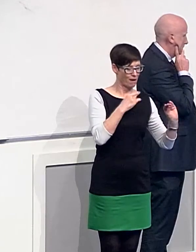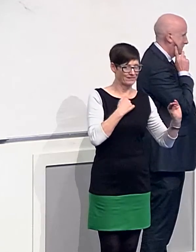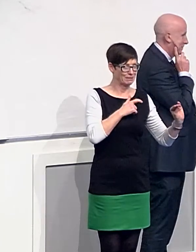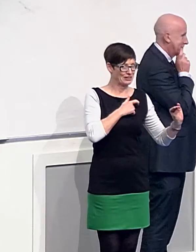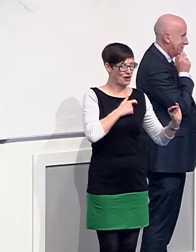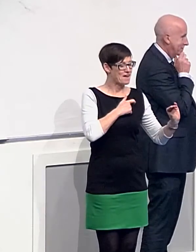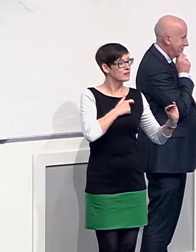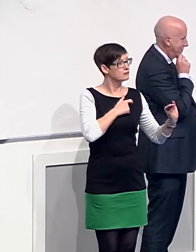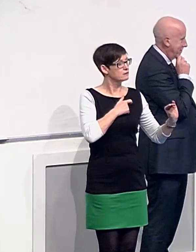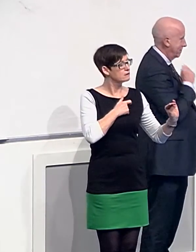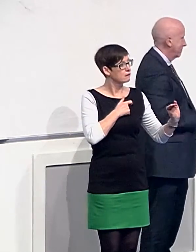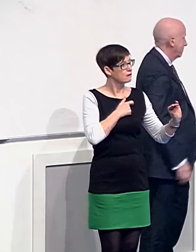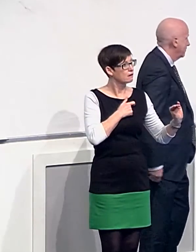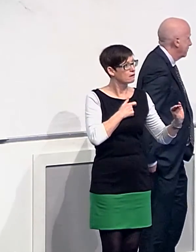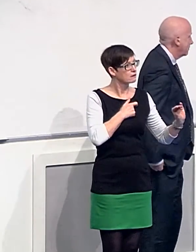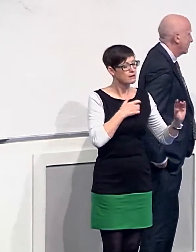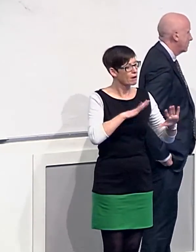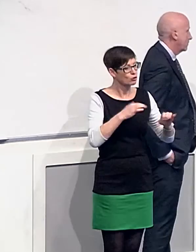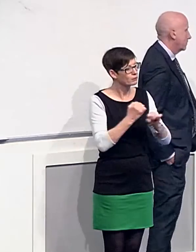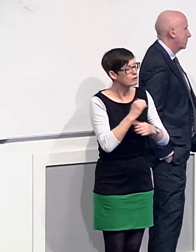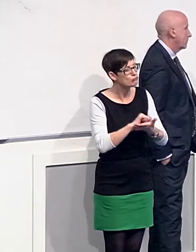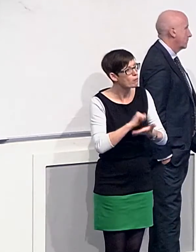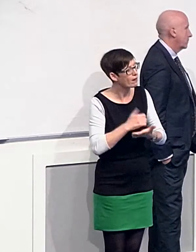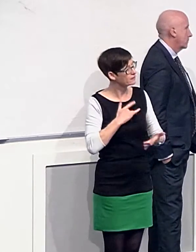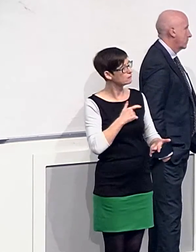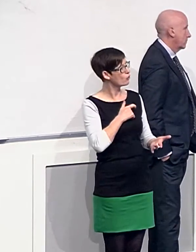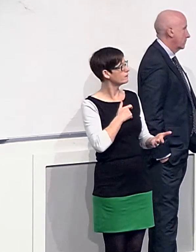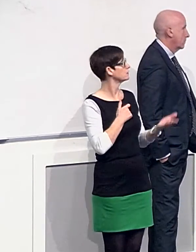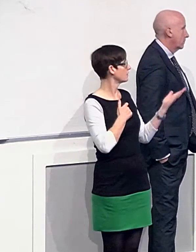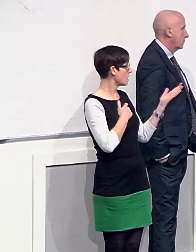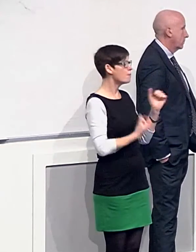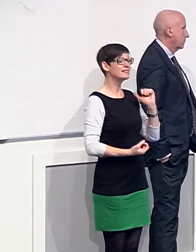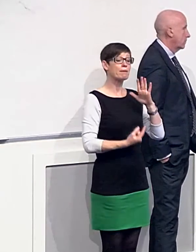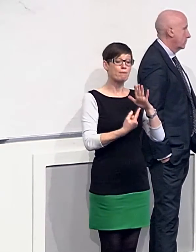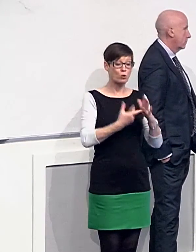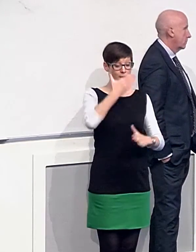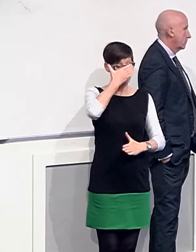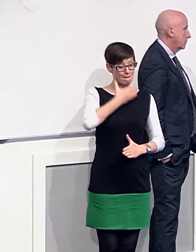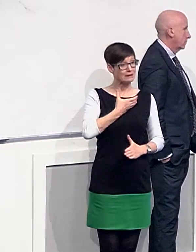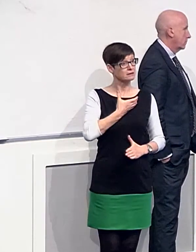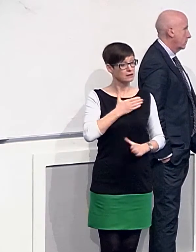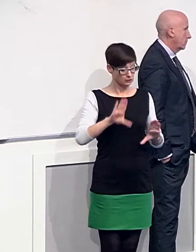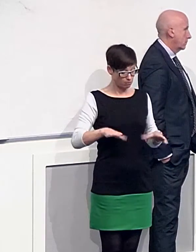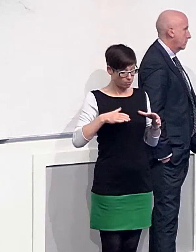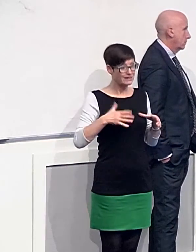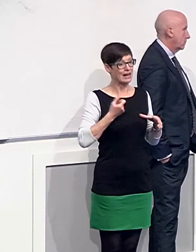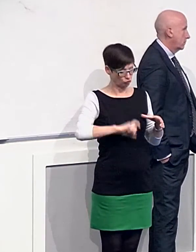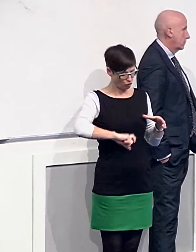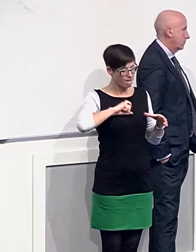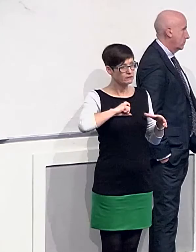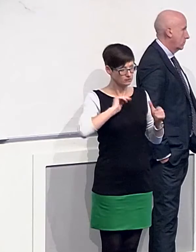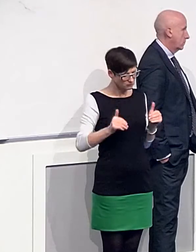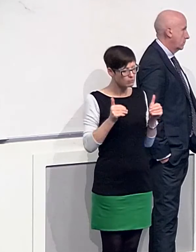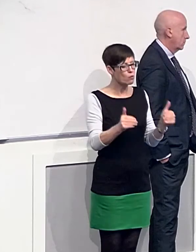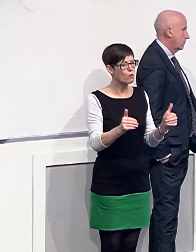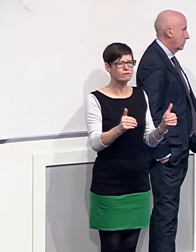nervousness in case that it might not be done correctly. And actually, it's really important that MAHSC has the confidence as a body to move this forward, because there'll be